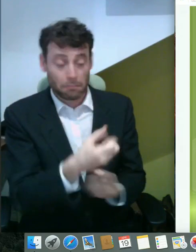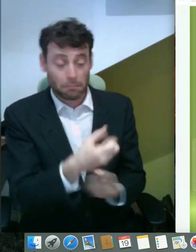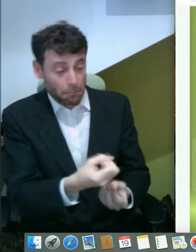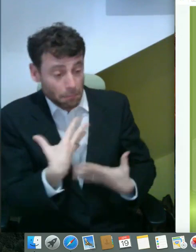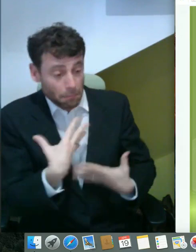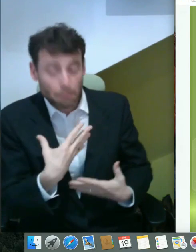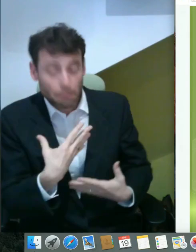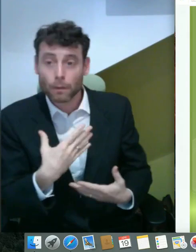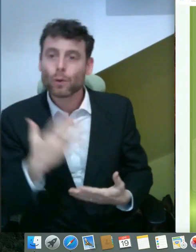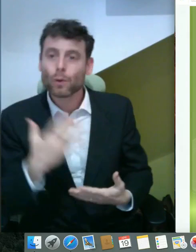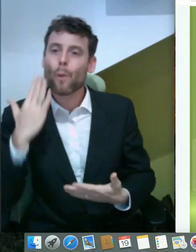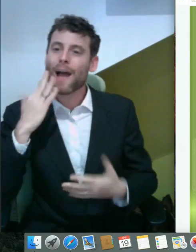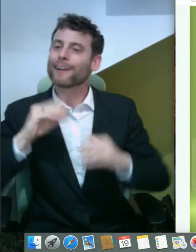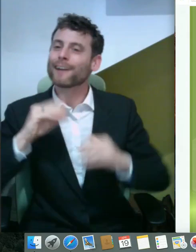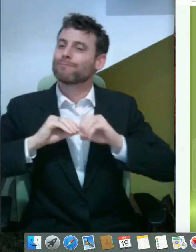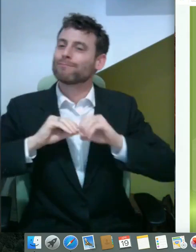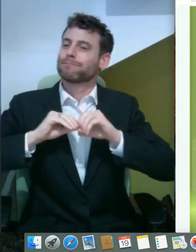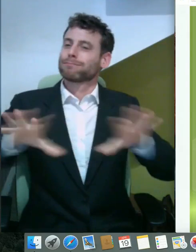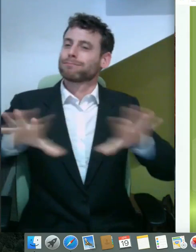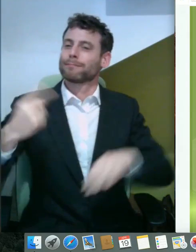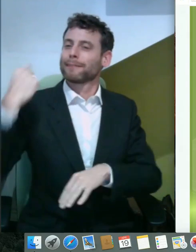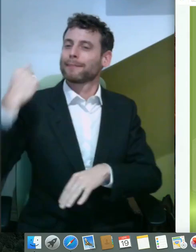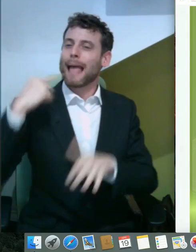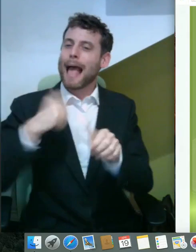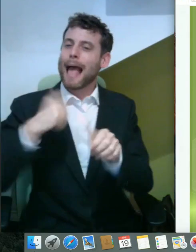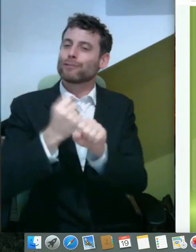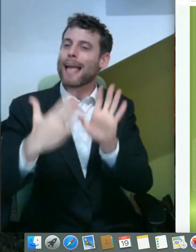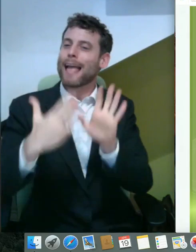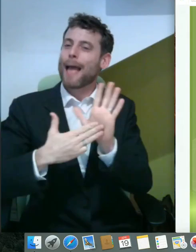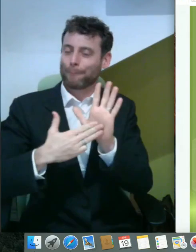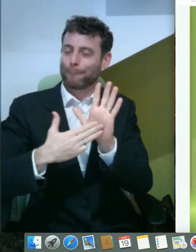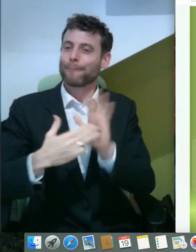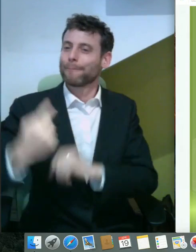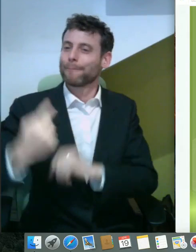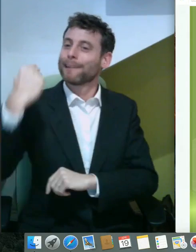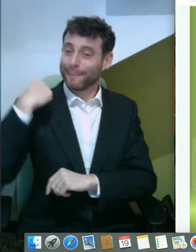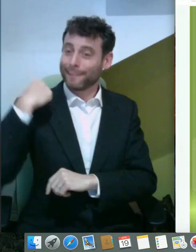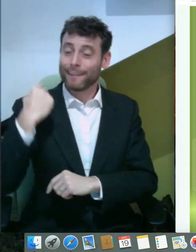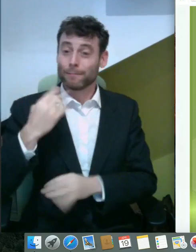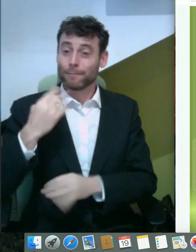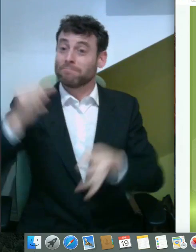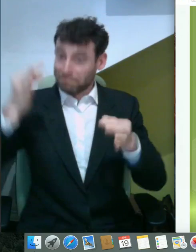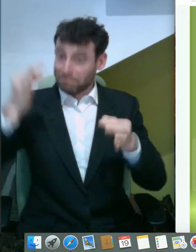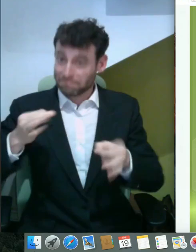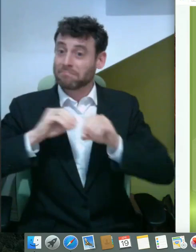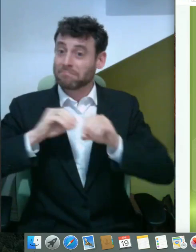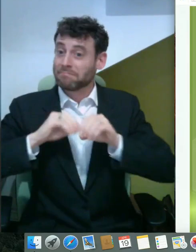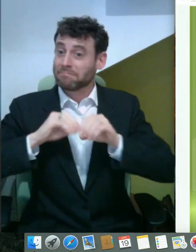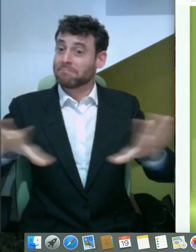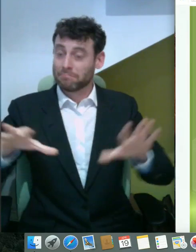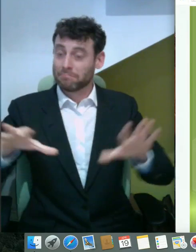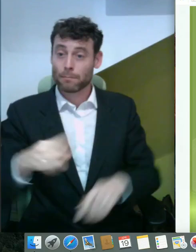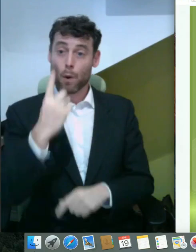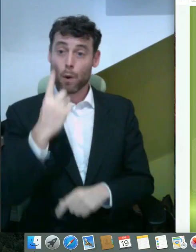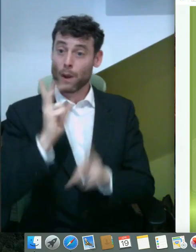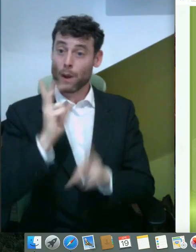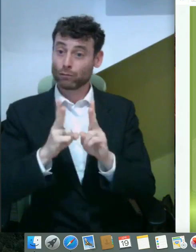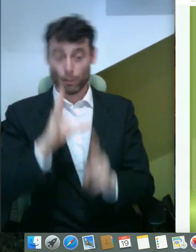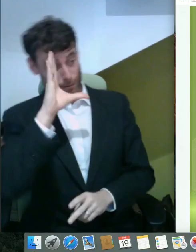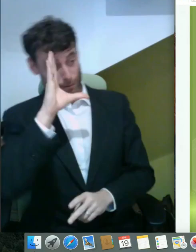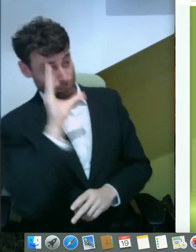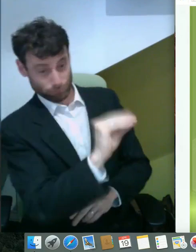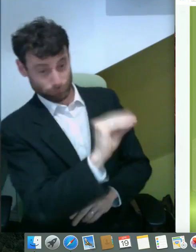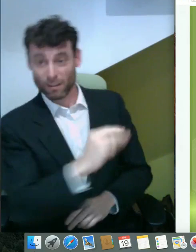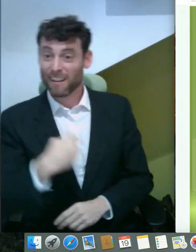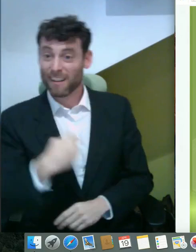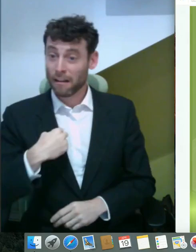since the adoption at last year's AGM of the best practices. An interpreter got in touch to say that